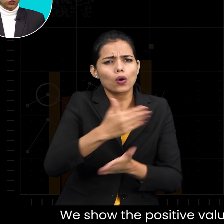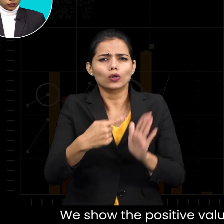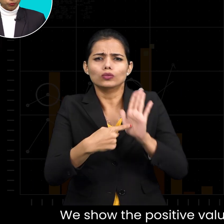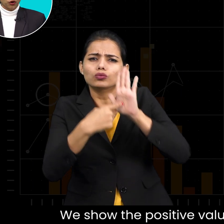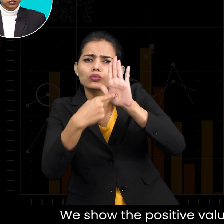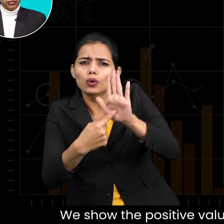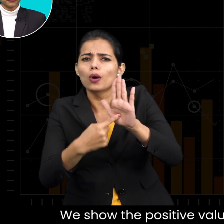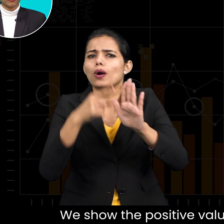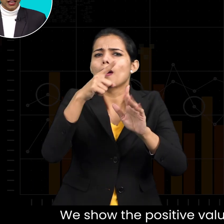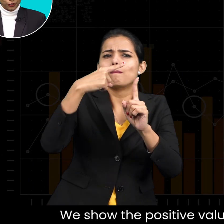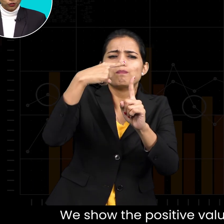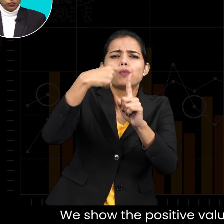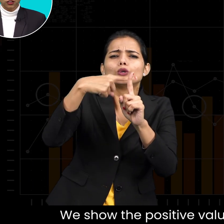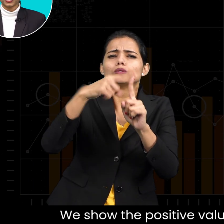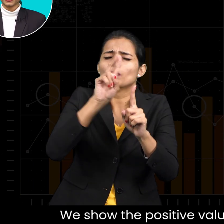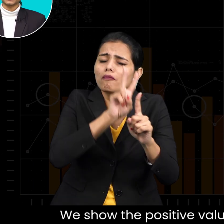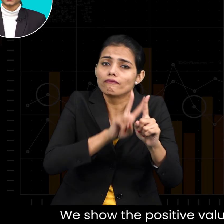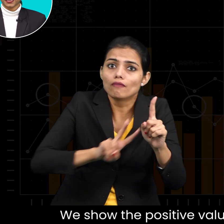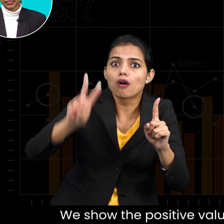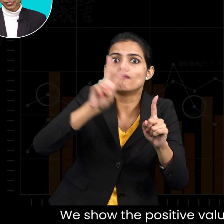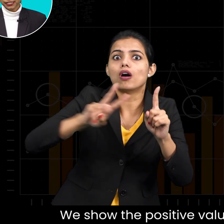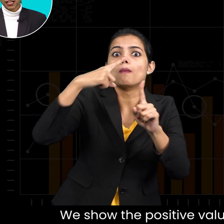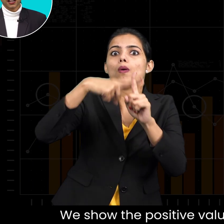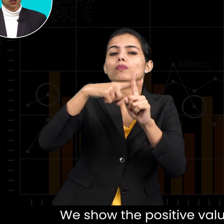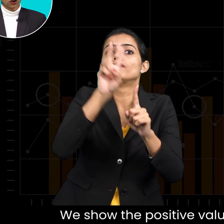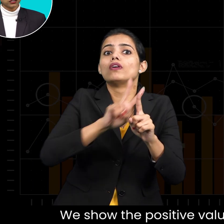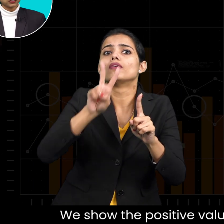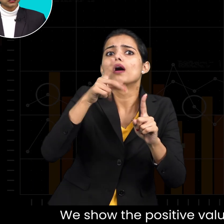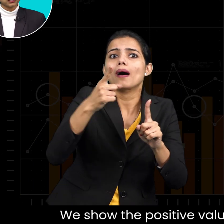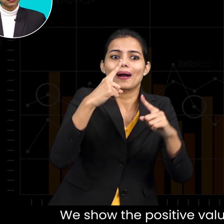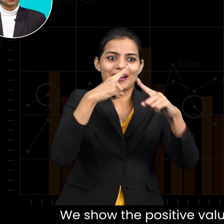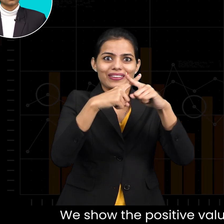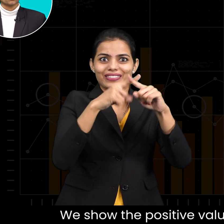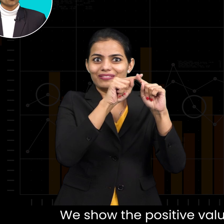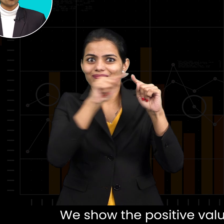We show the positive values on the x-axis along